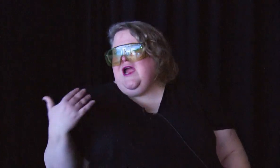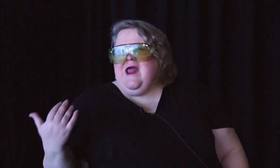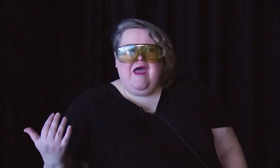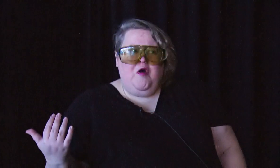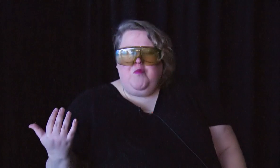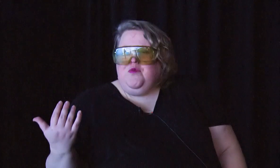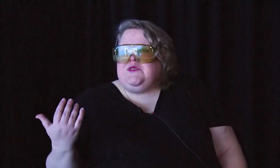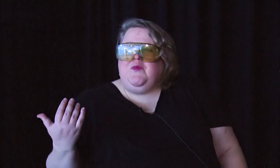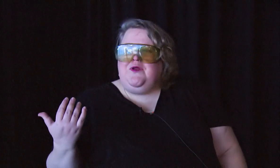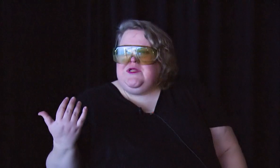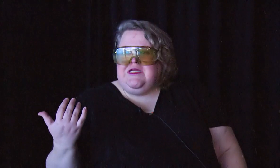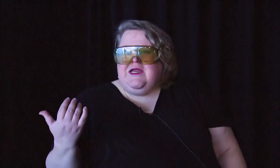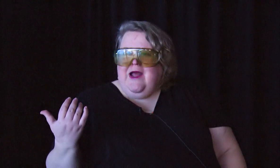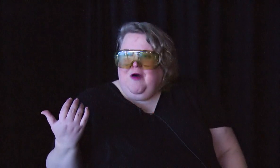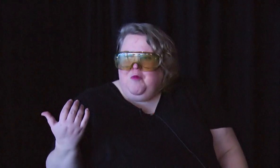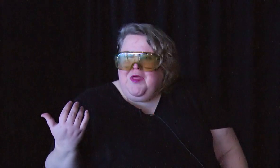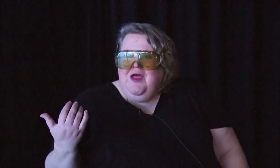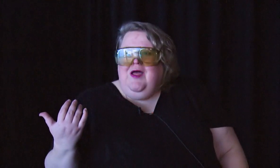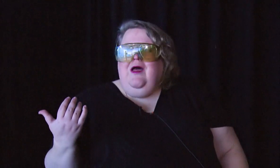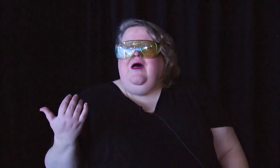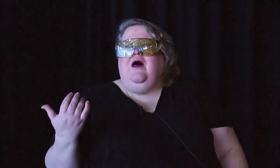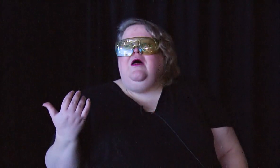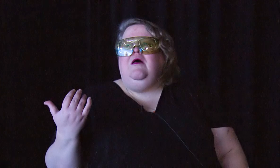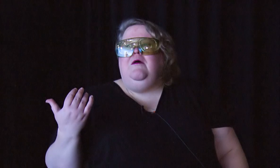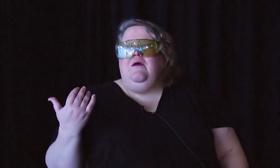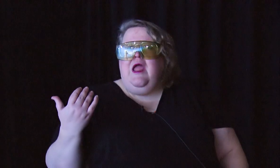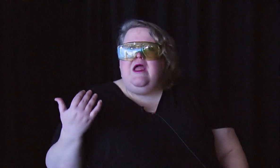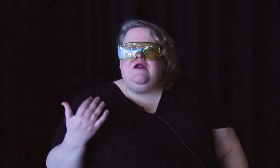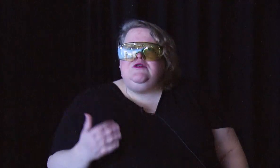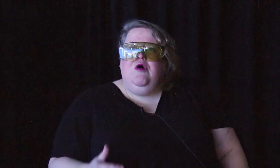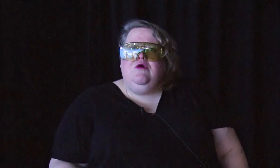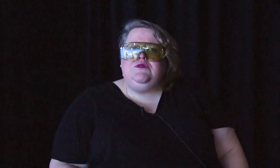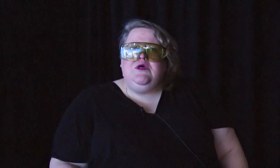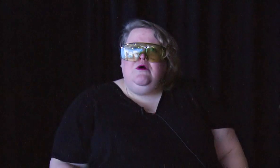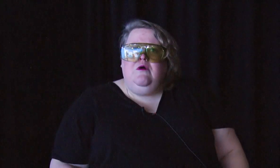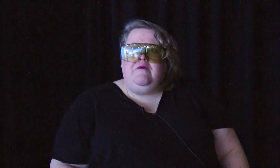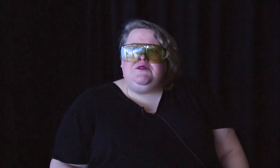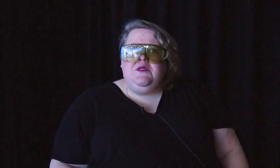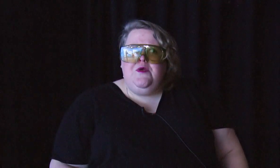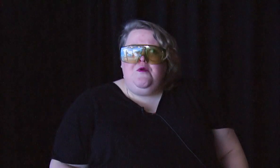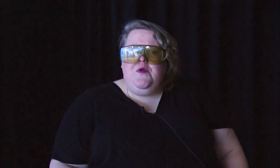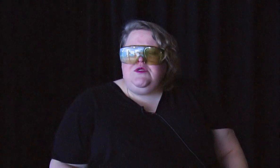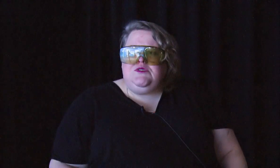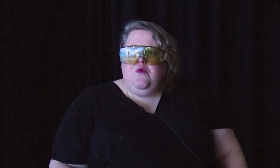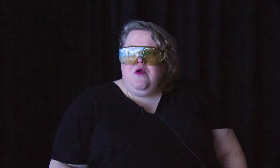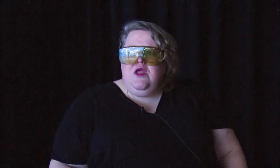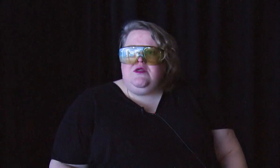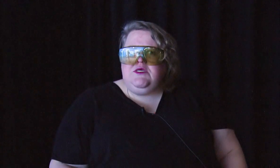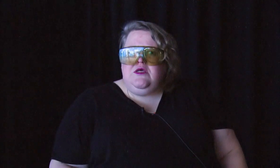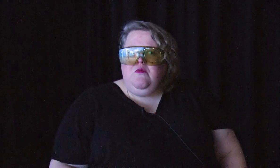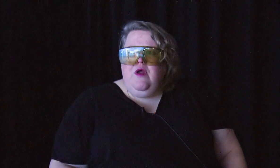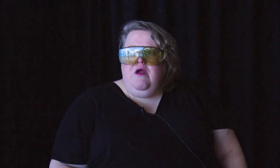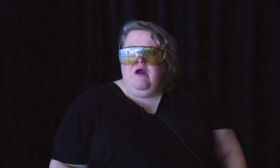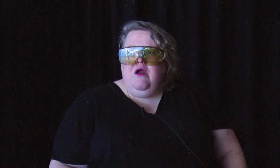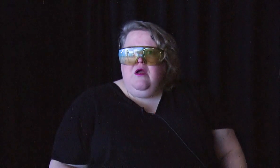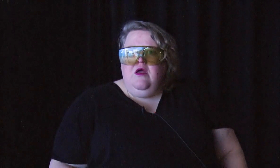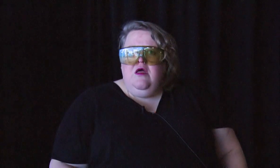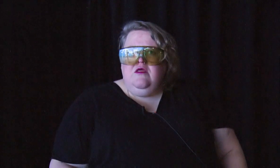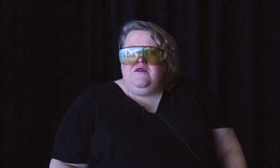to help someone who didn't need help and also I was a little bit disoriented where the